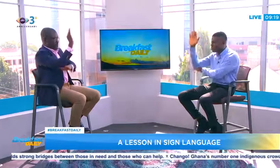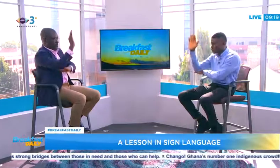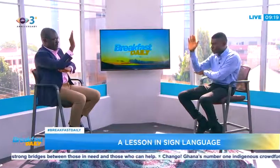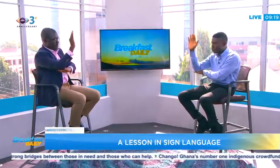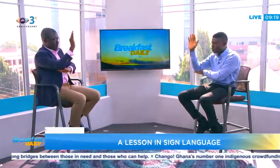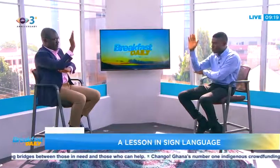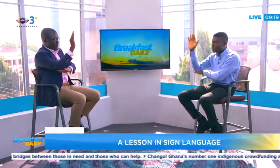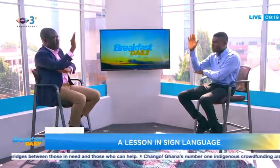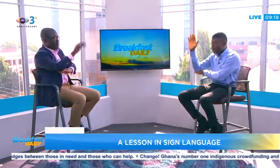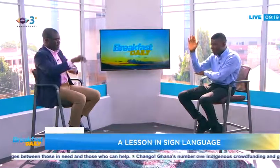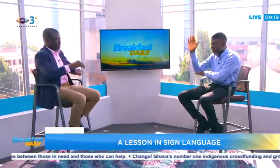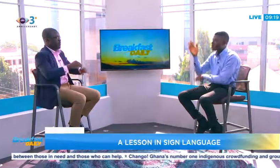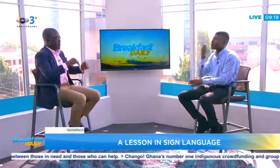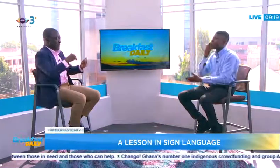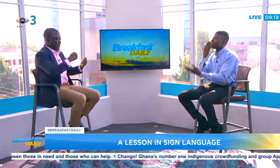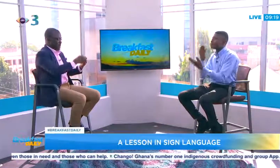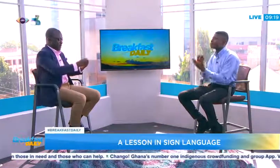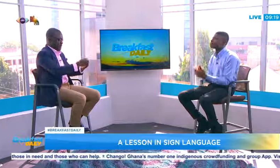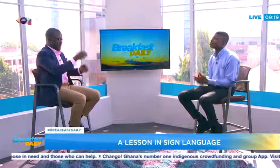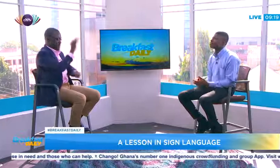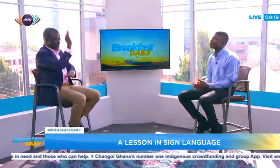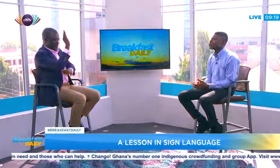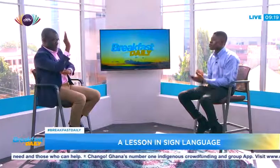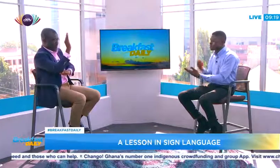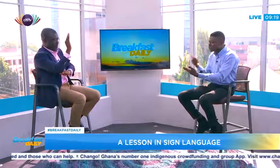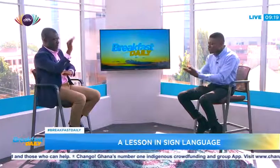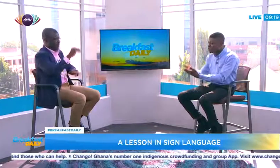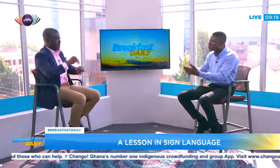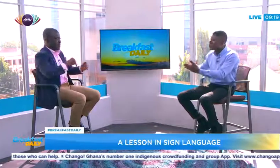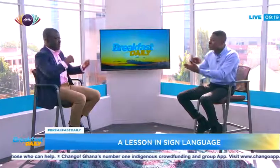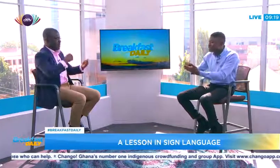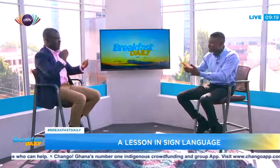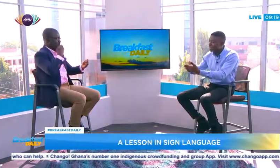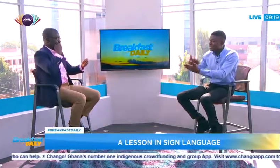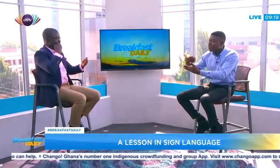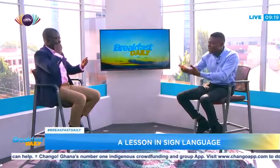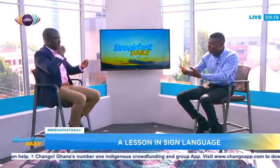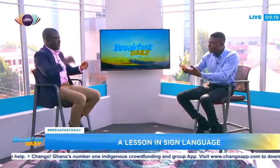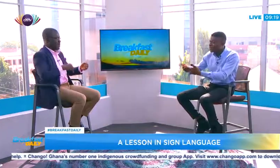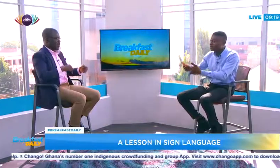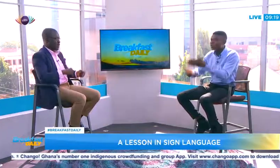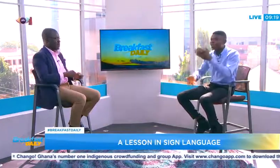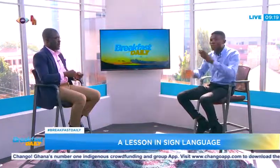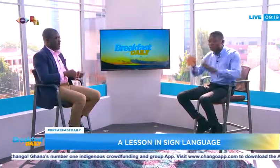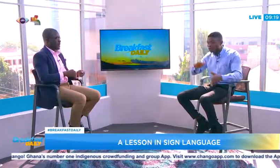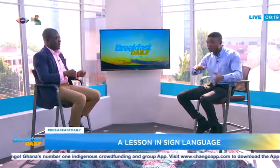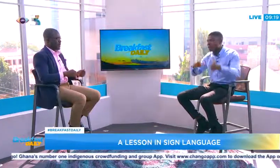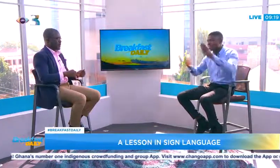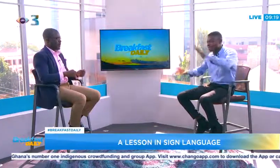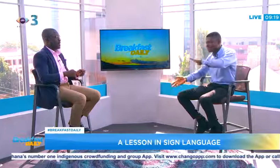afternoon. Yeah. And then no, it's not. When you do this, it's arrive. Okay. So whatever you do has